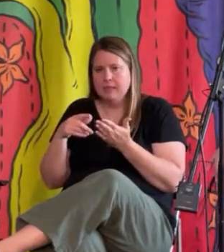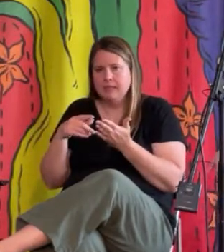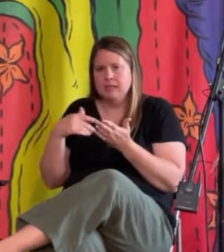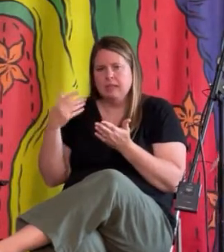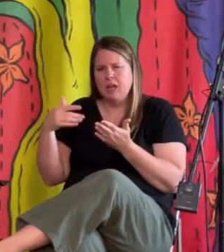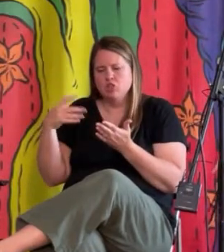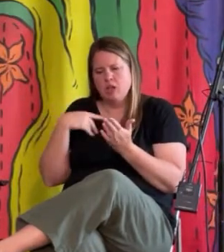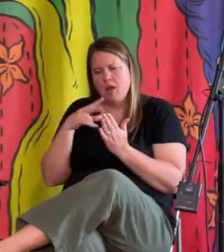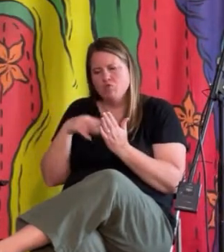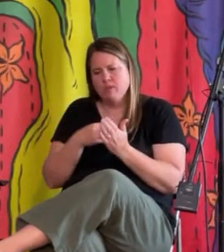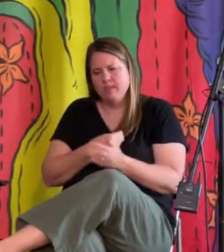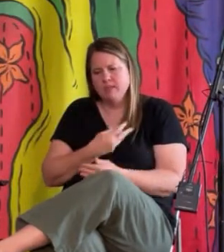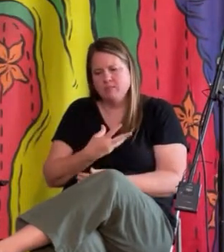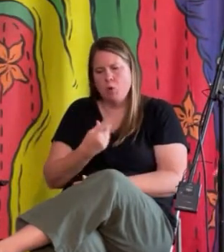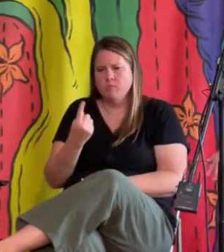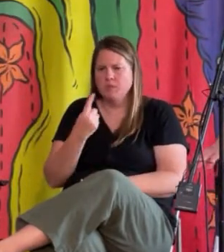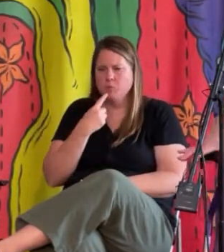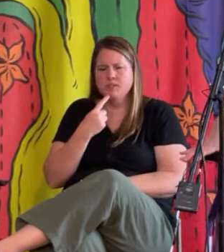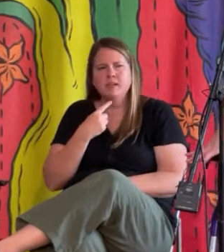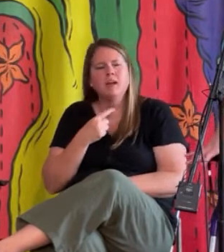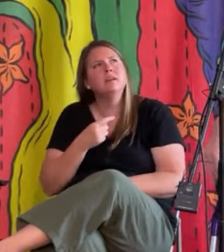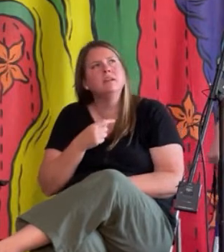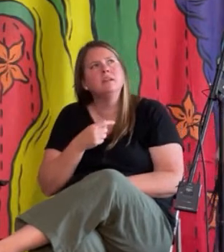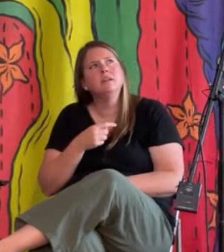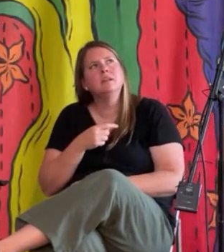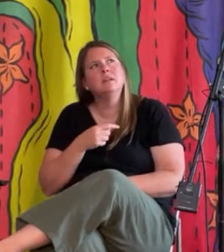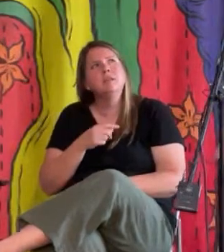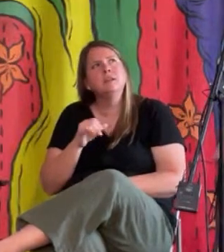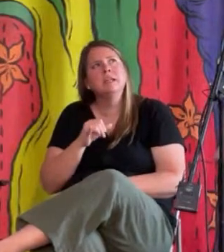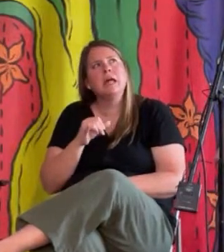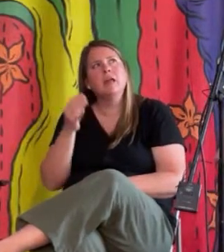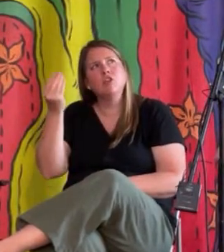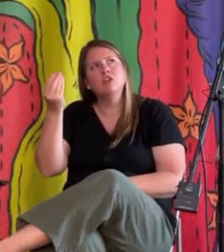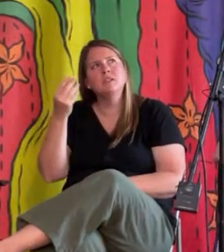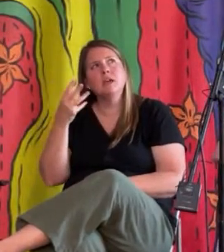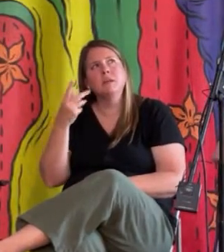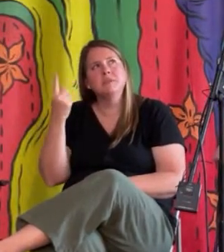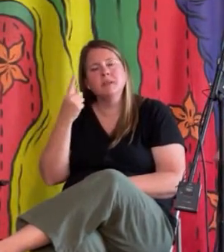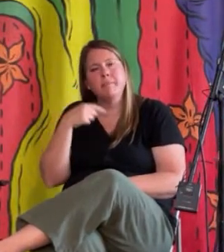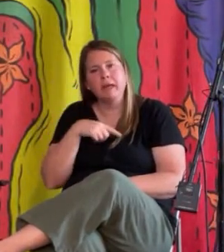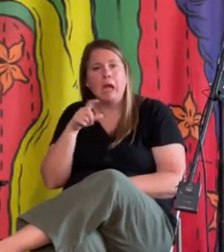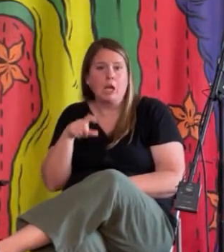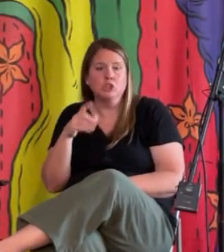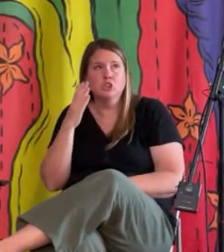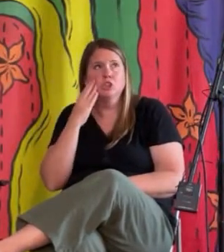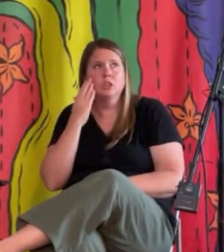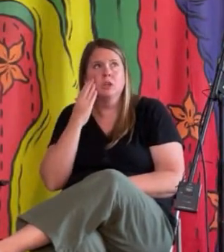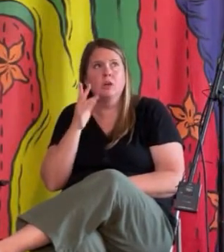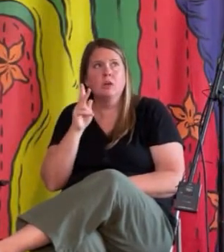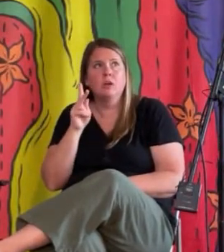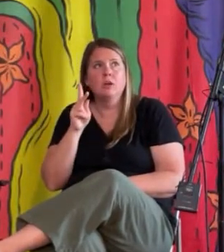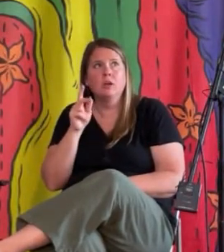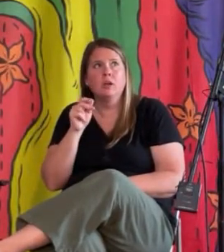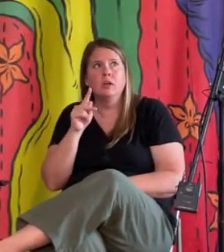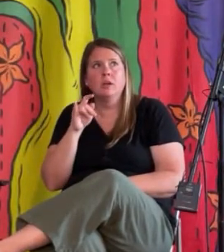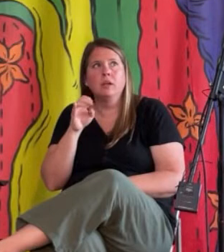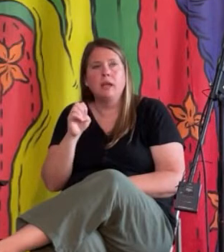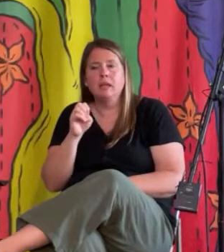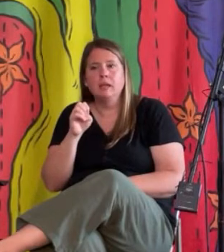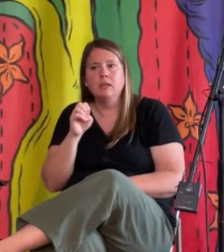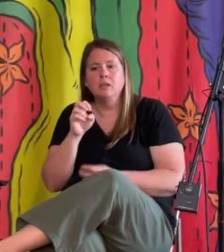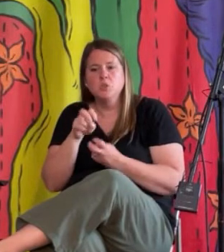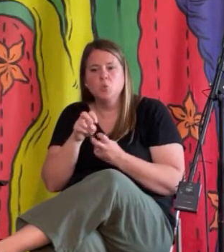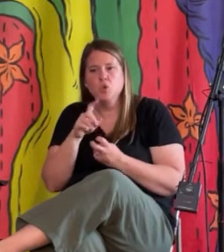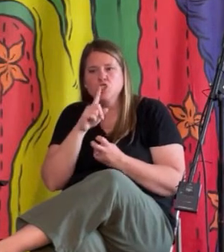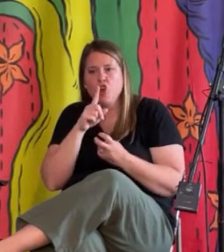will come up to me afterward and be like, as if they're telling me something I probably should know, Katie, squirrels are gray.